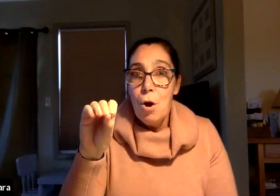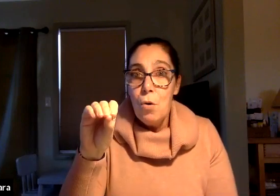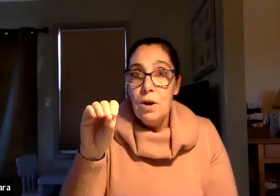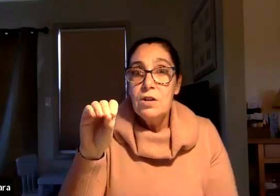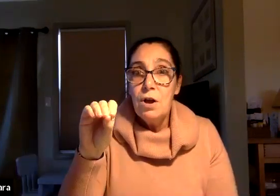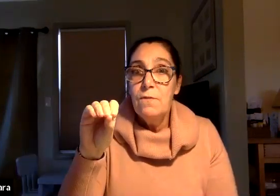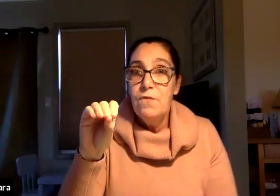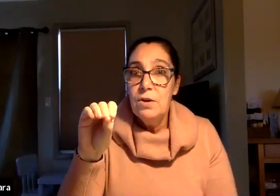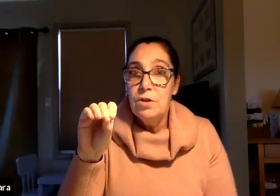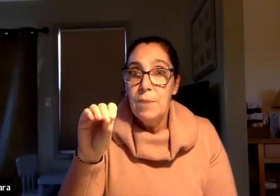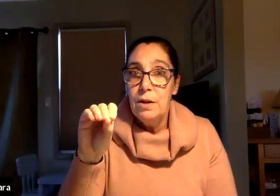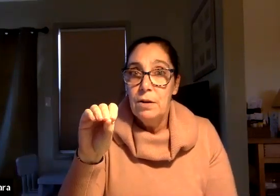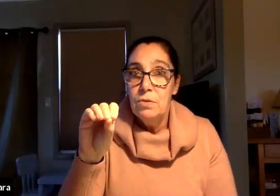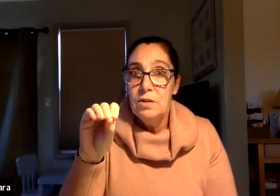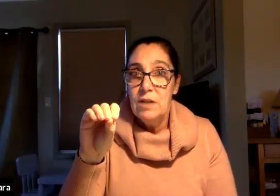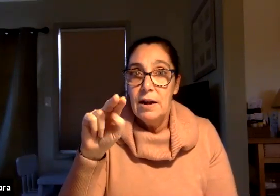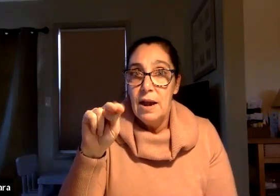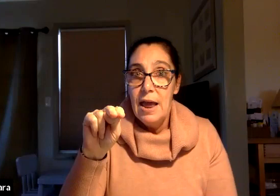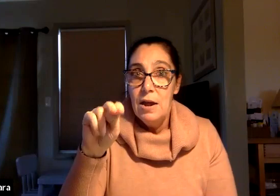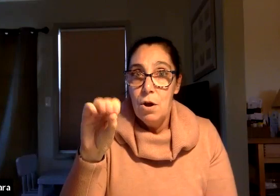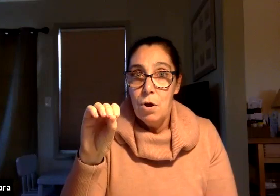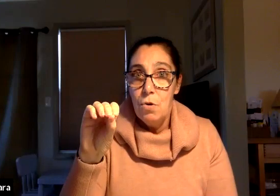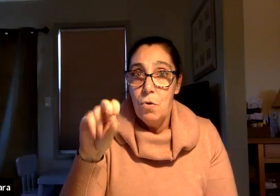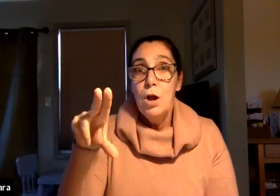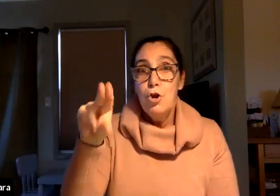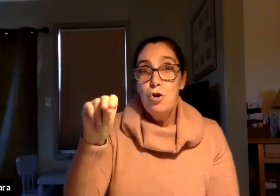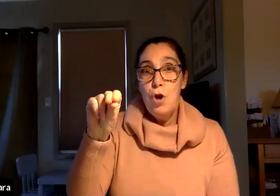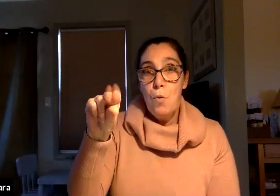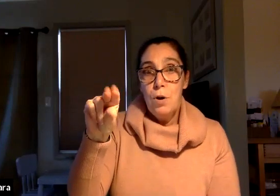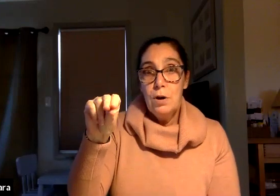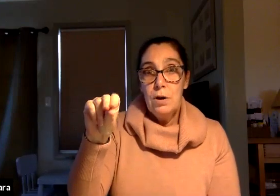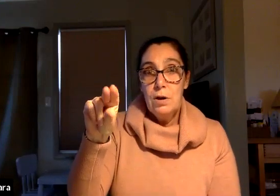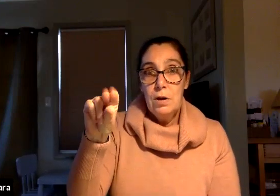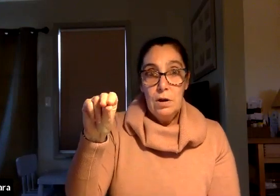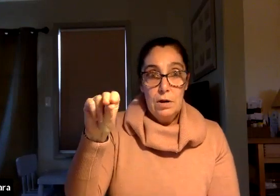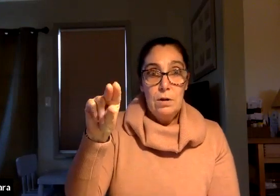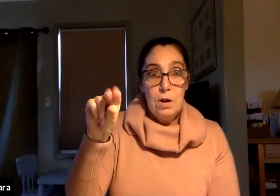N-O. It's called a finger spell loan sign. N-O. No. No.